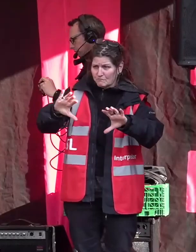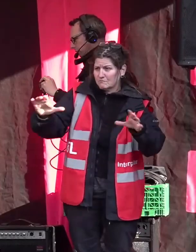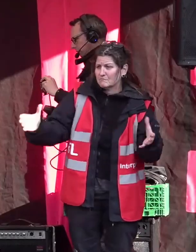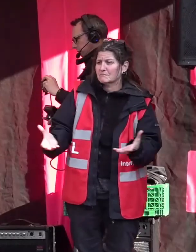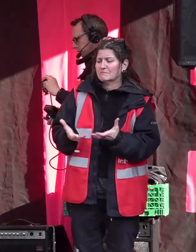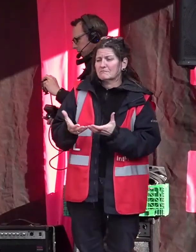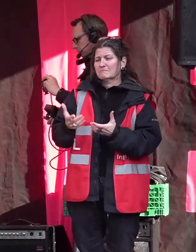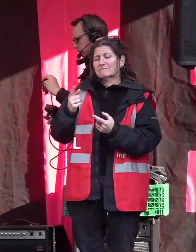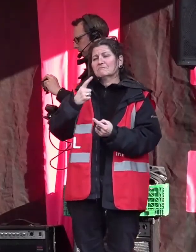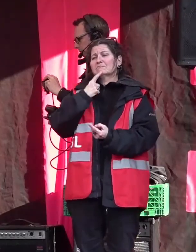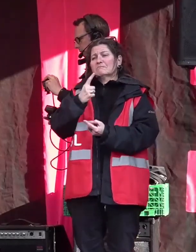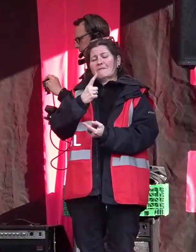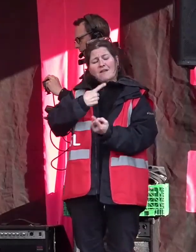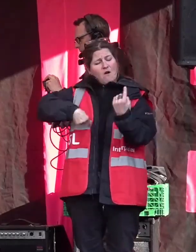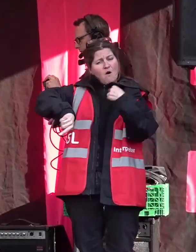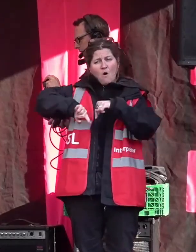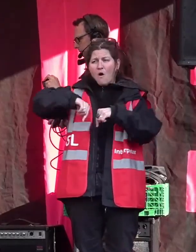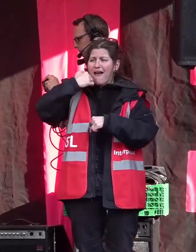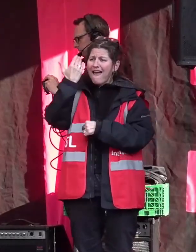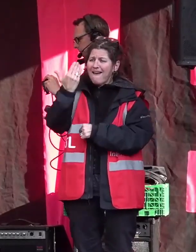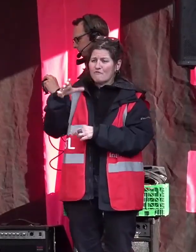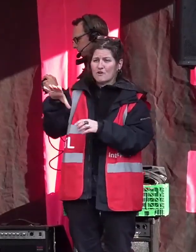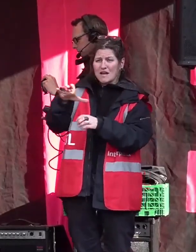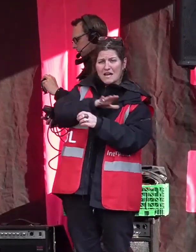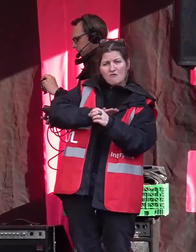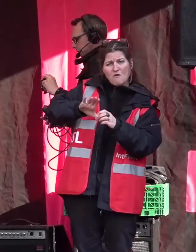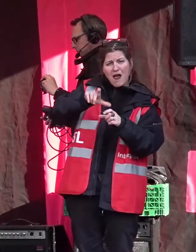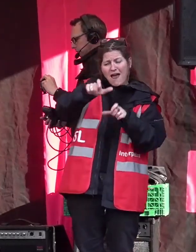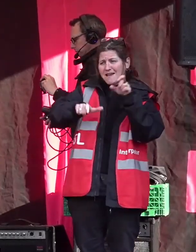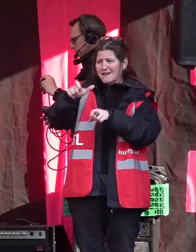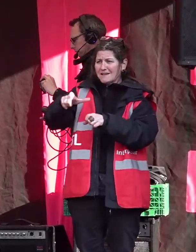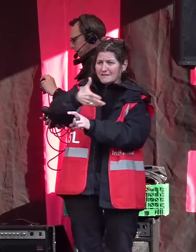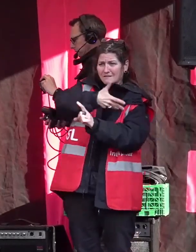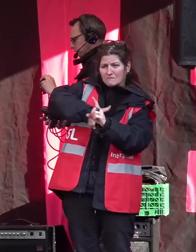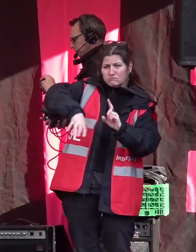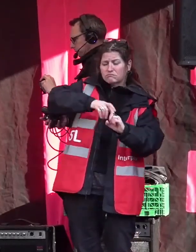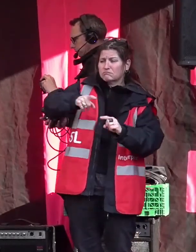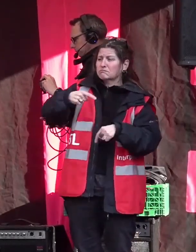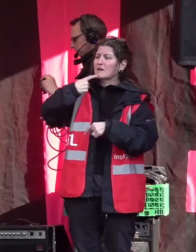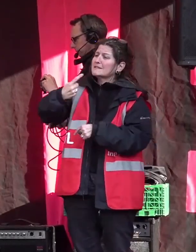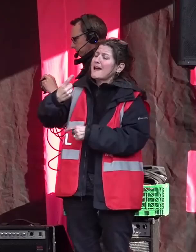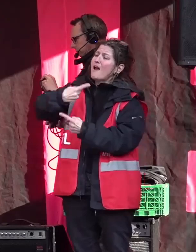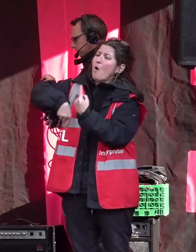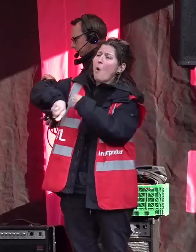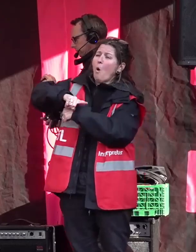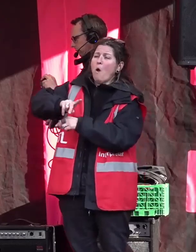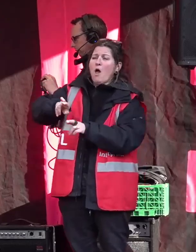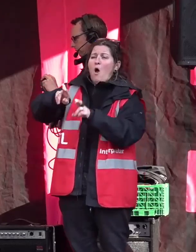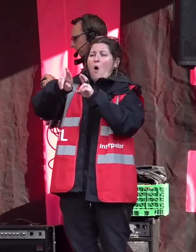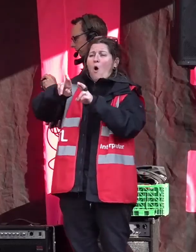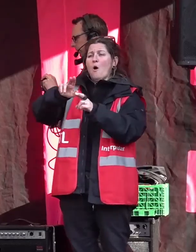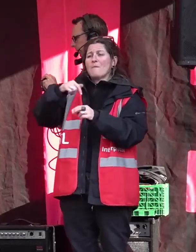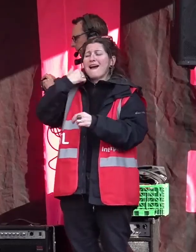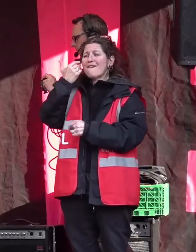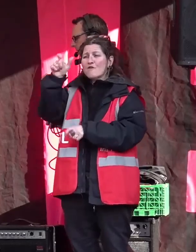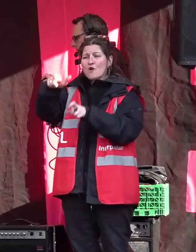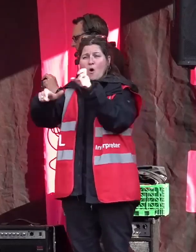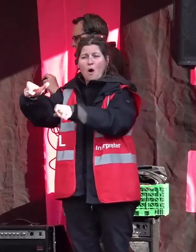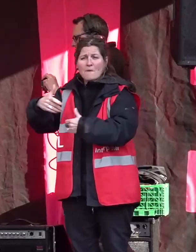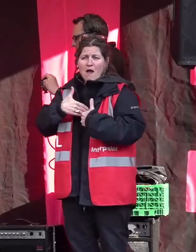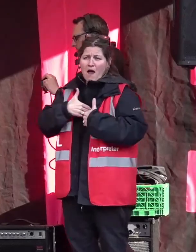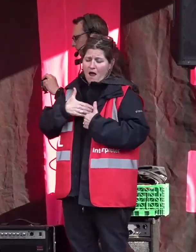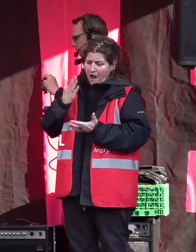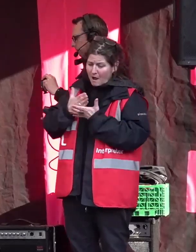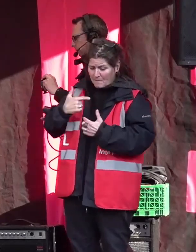to every race. I swear on the hope of every human heart that I have